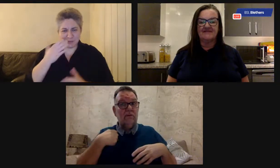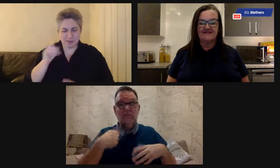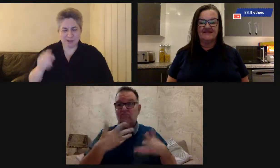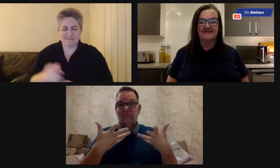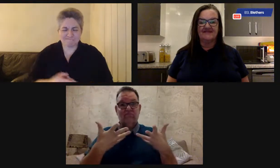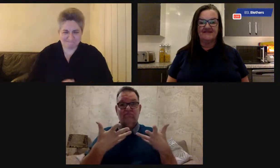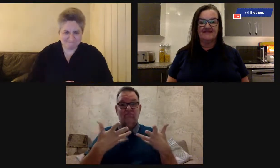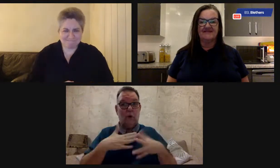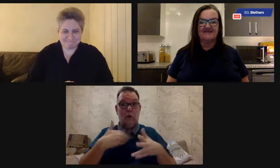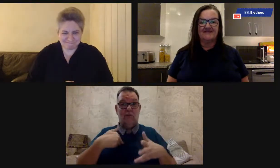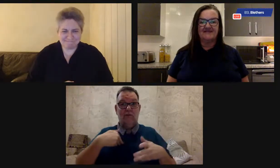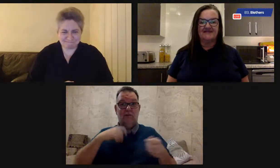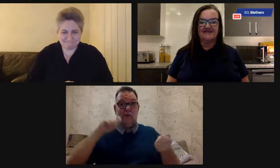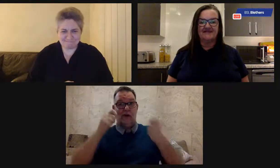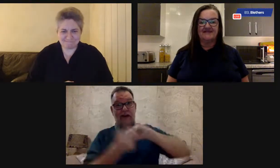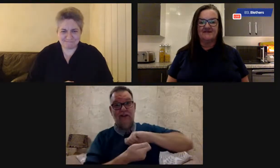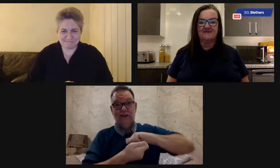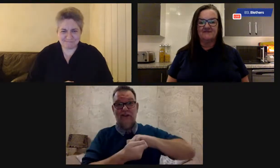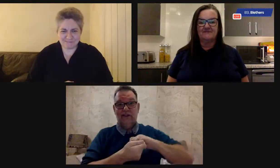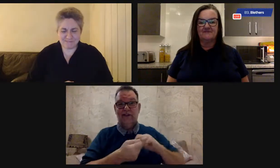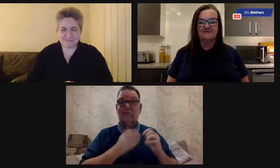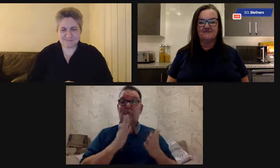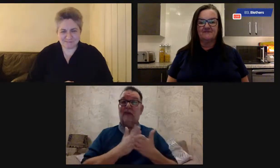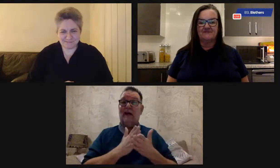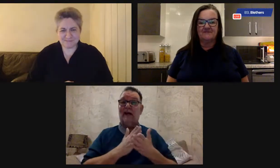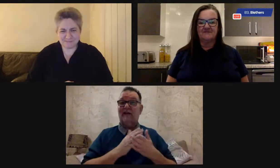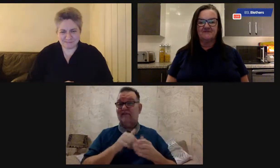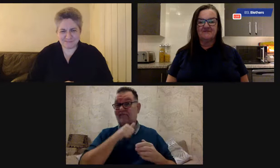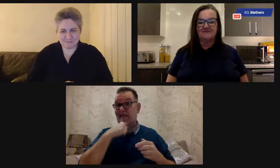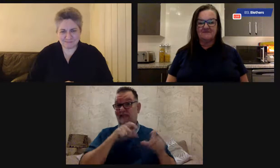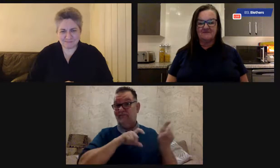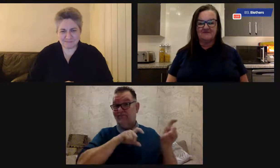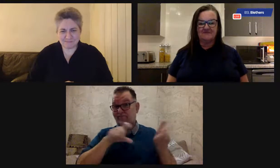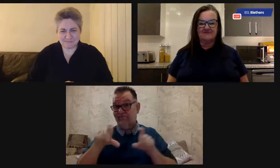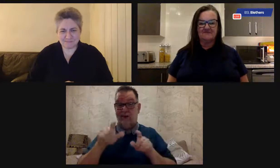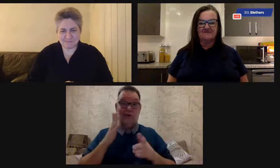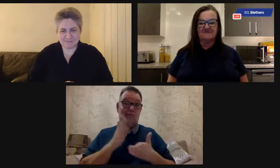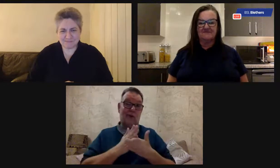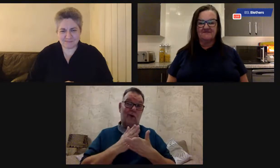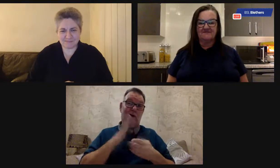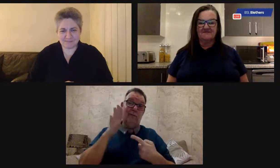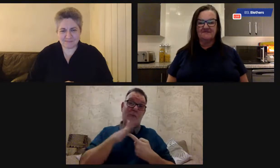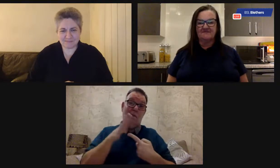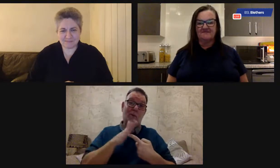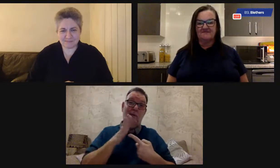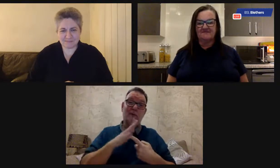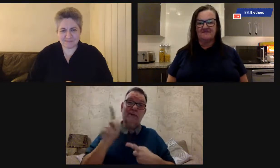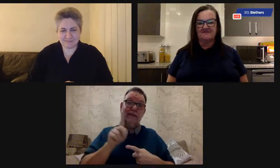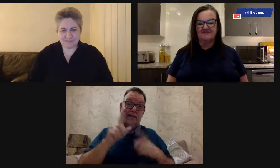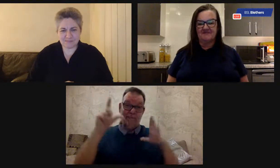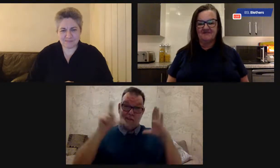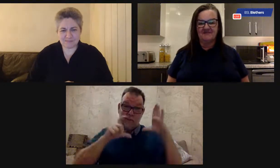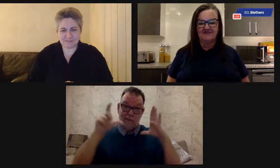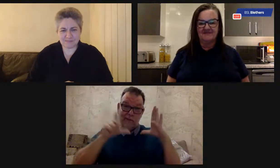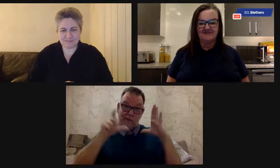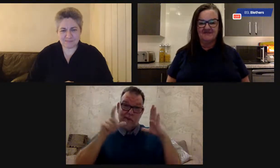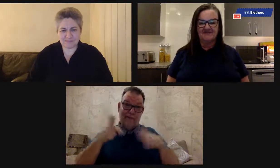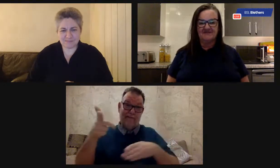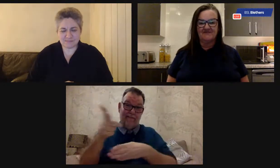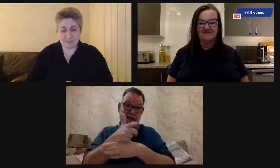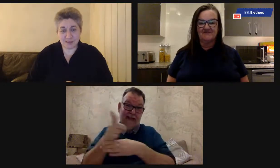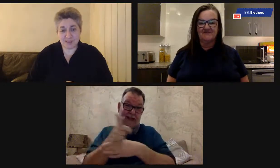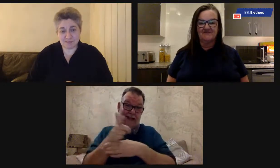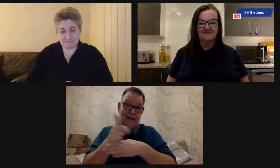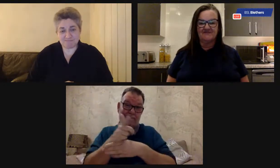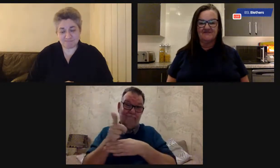think back and go back to that old colloquialism that we had that years ago. But it's just so lovely to see